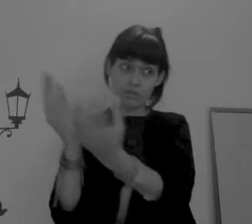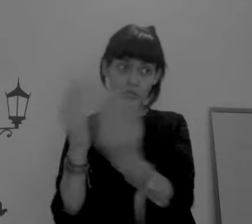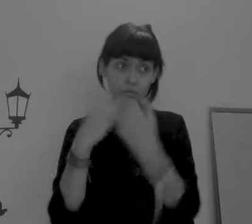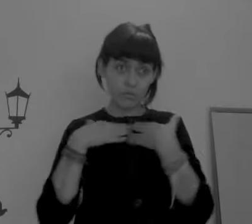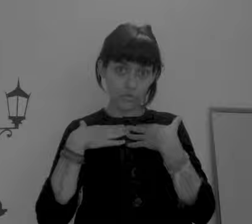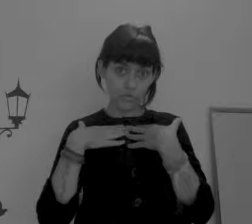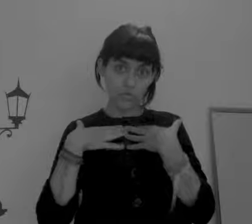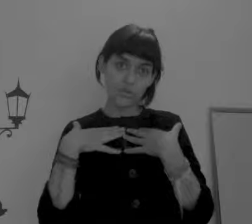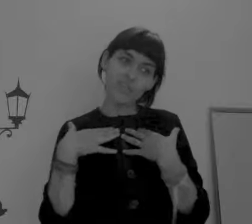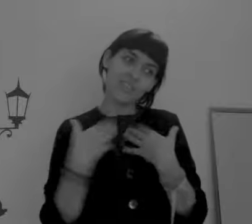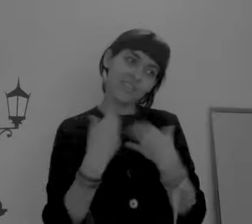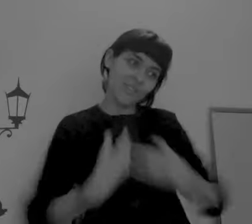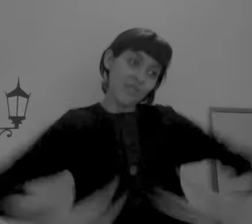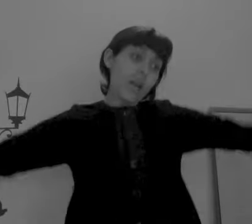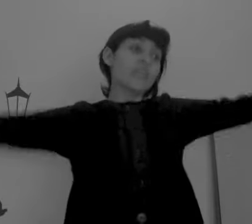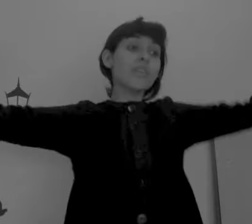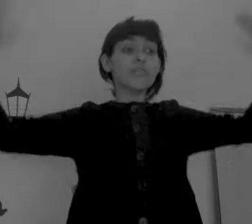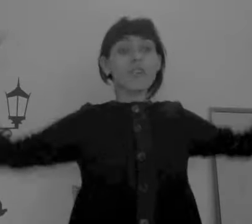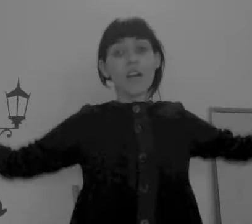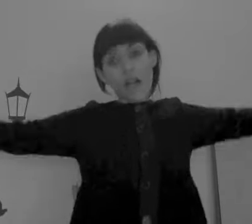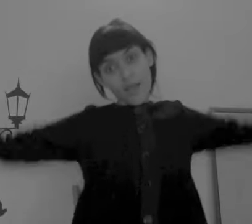certain that I can fly,